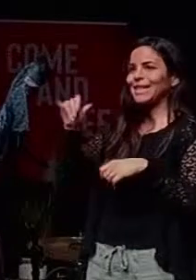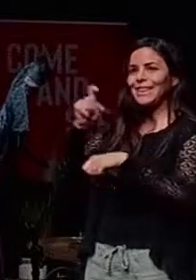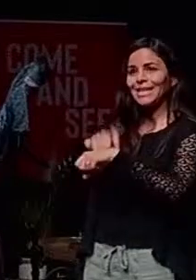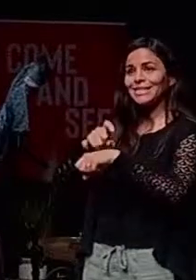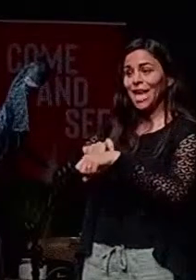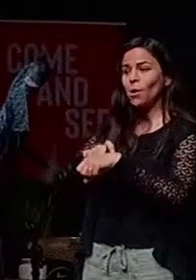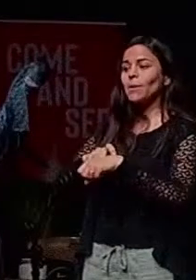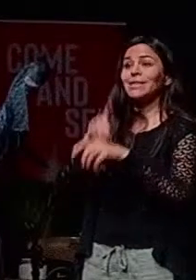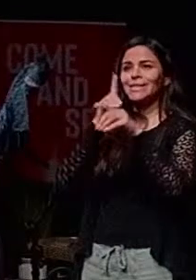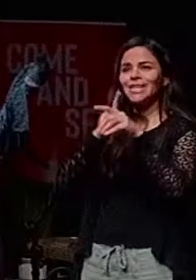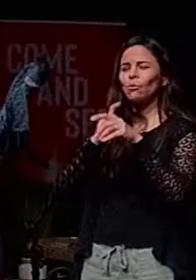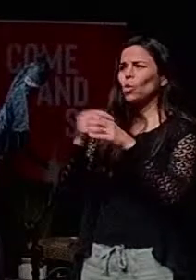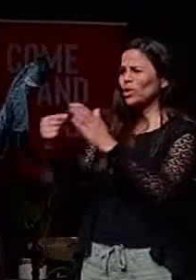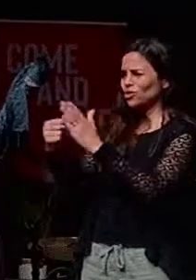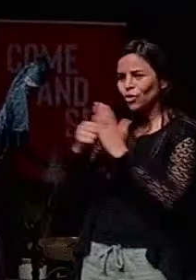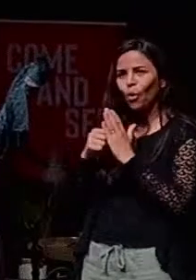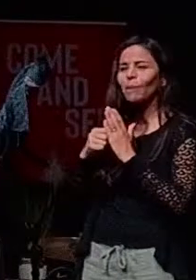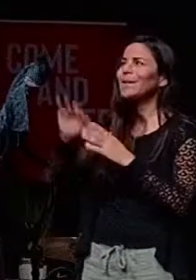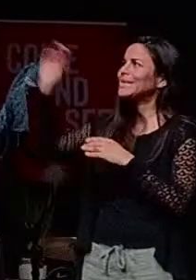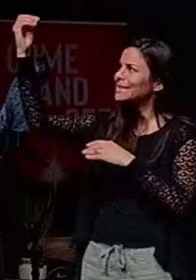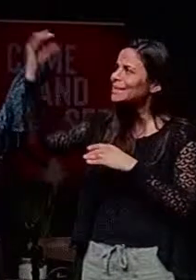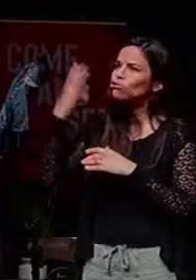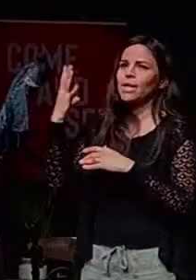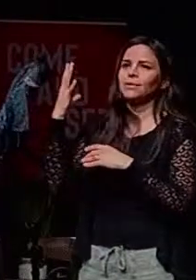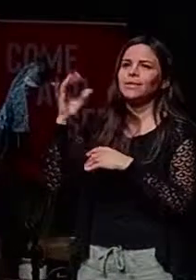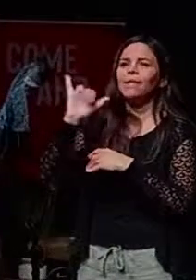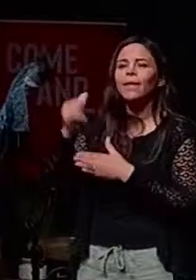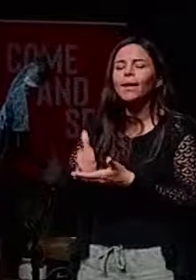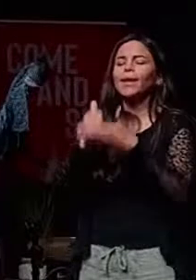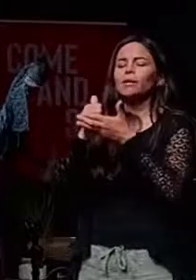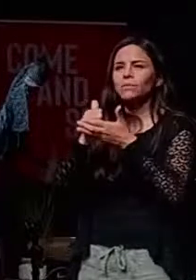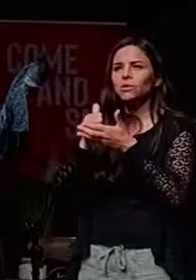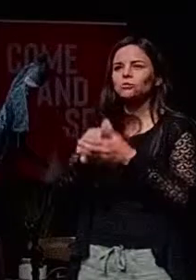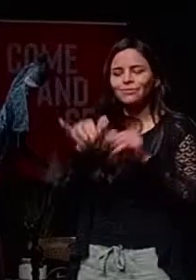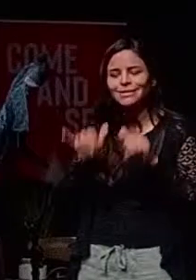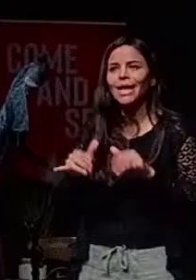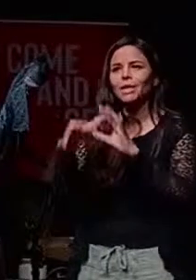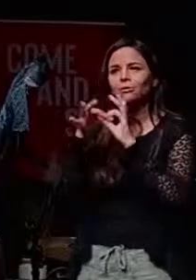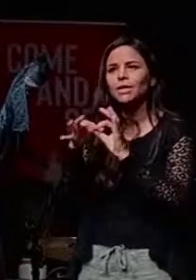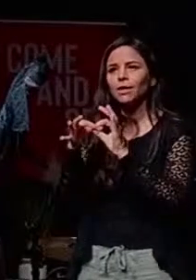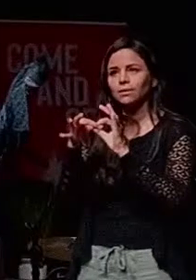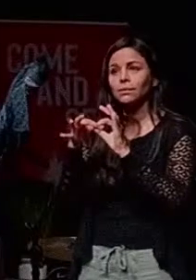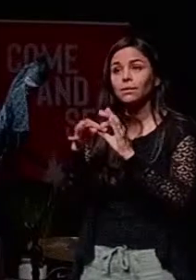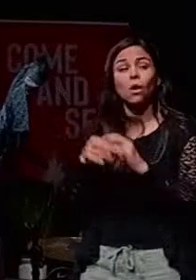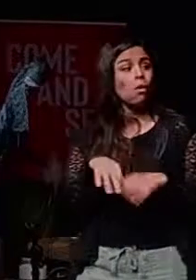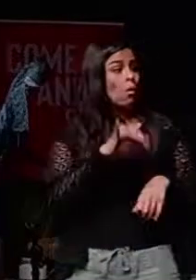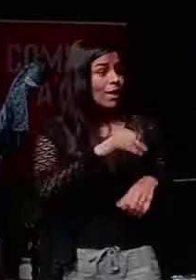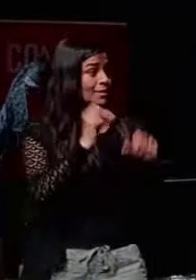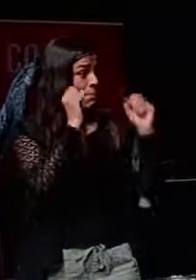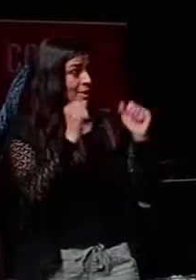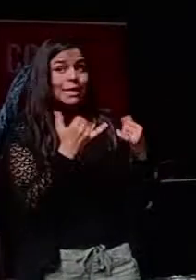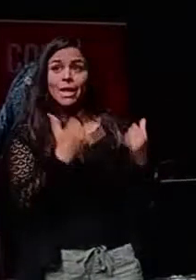shown he's actually graceful and what that means, and empathize on that. Mm-hmm. That's amazing. And so now you're in